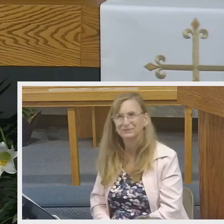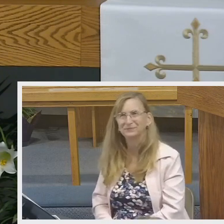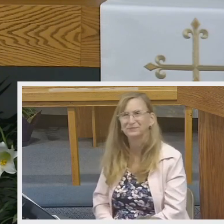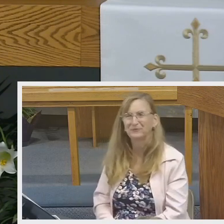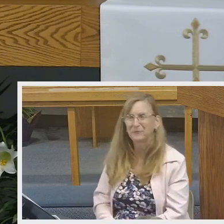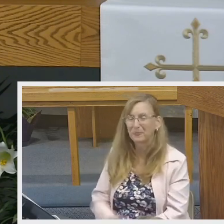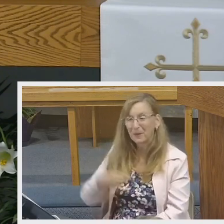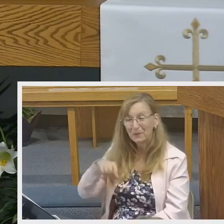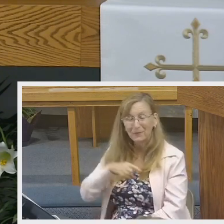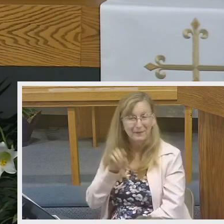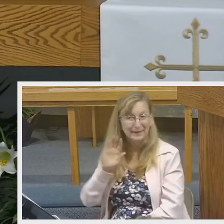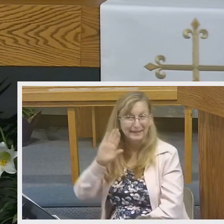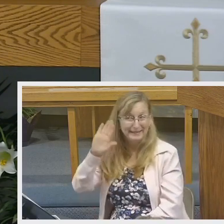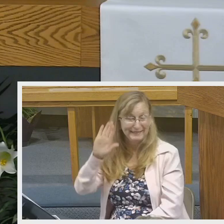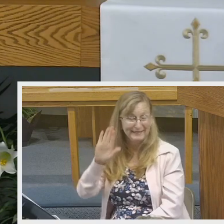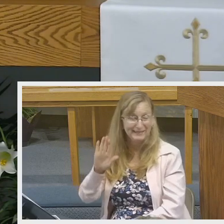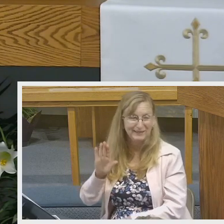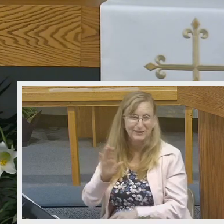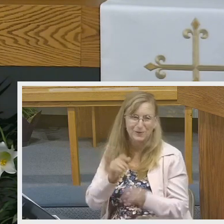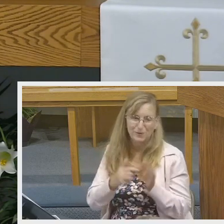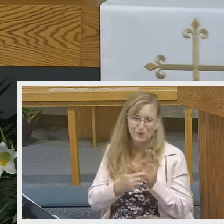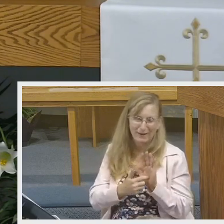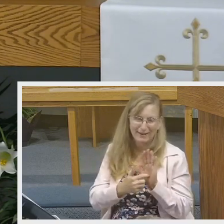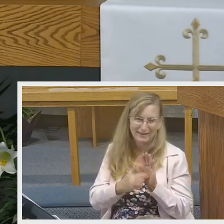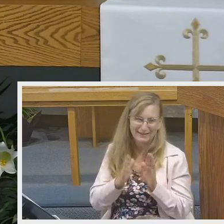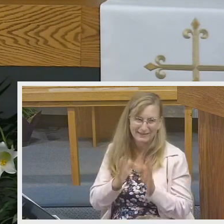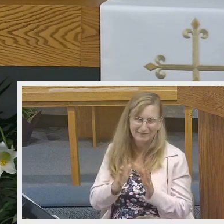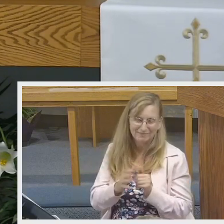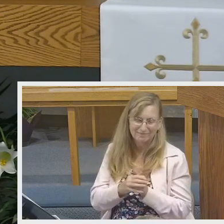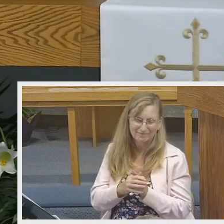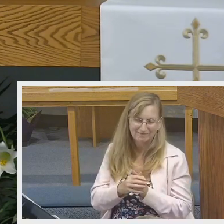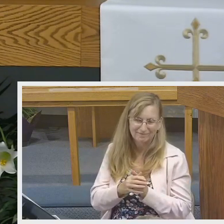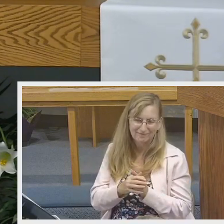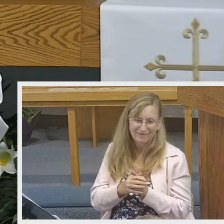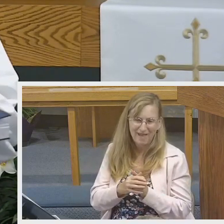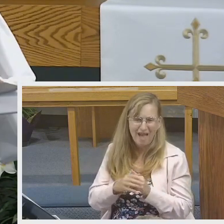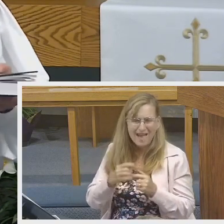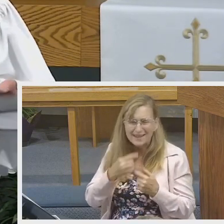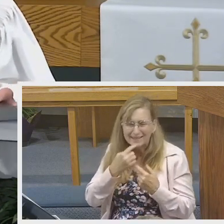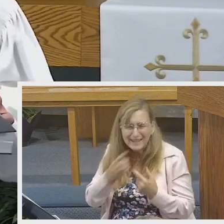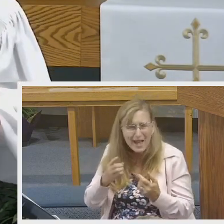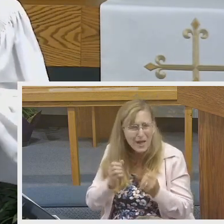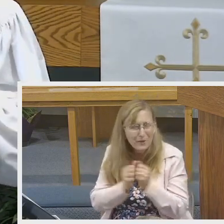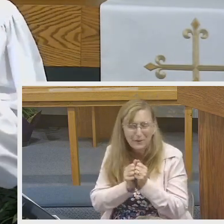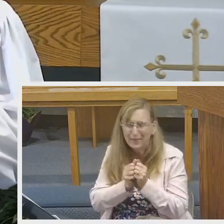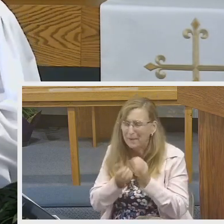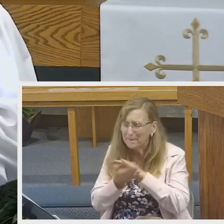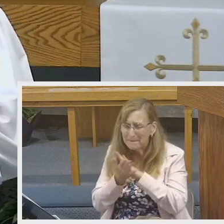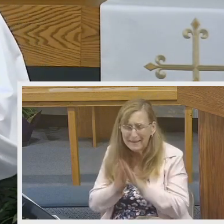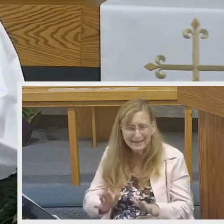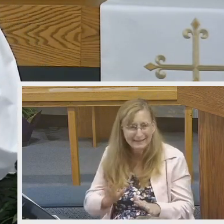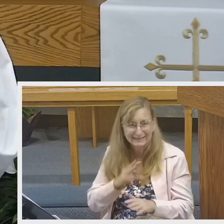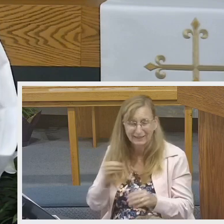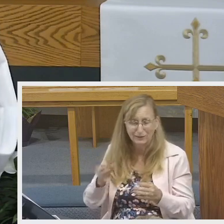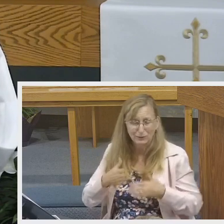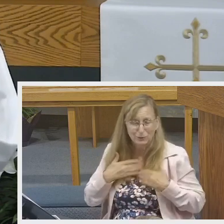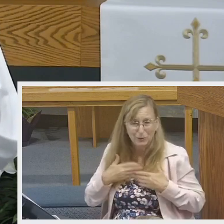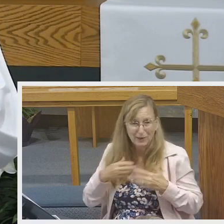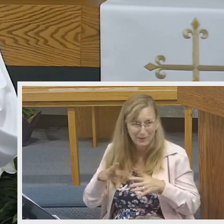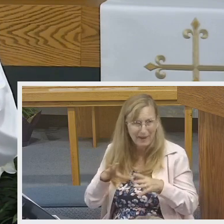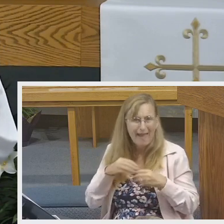We're his witnesses. We can tell of the peace and joy we have because we know we have a living